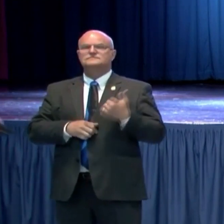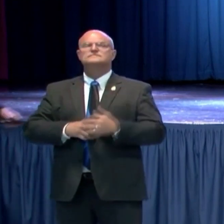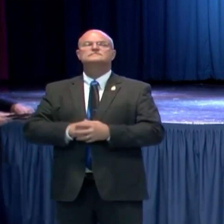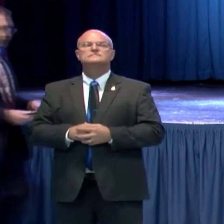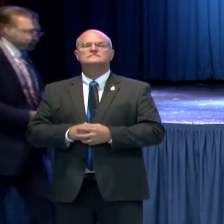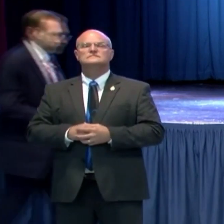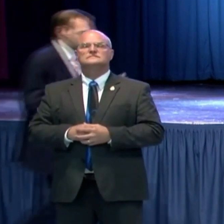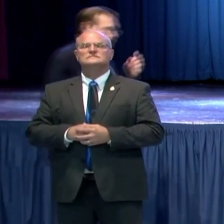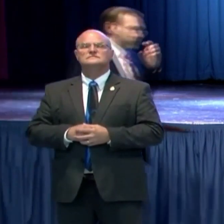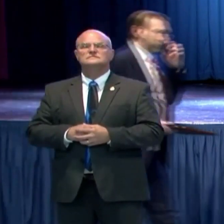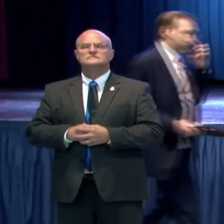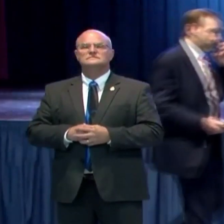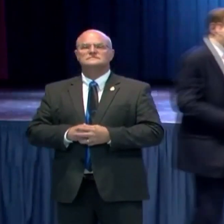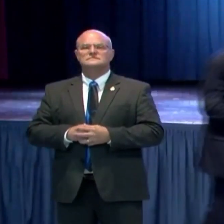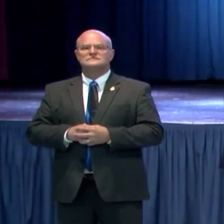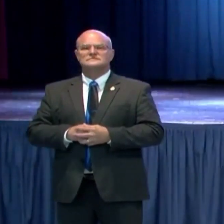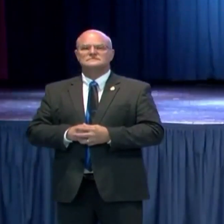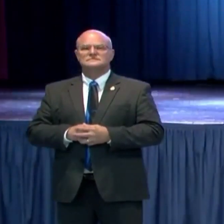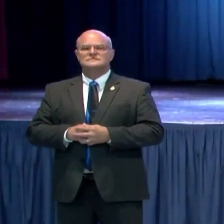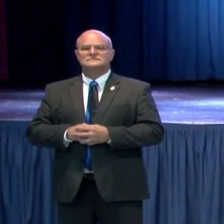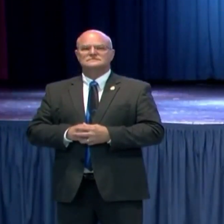Go ahead.